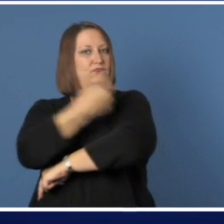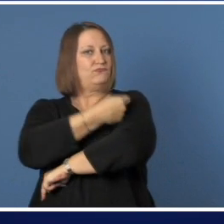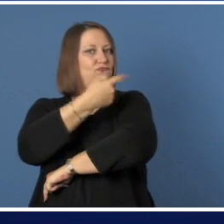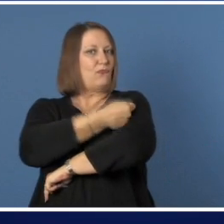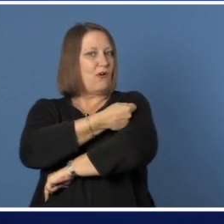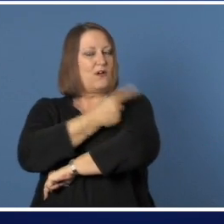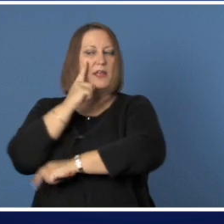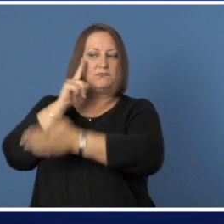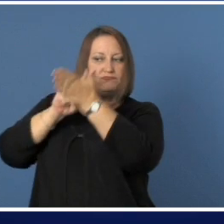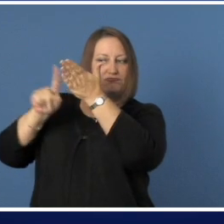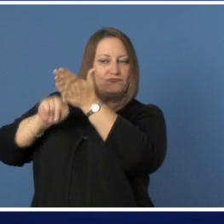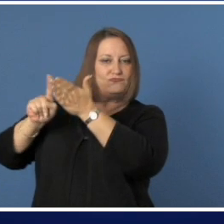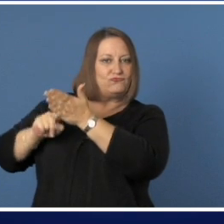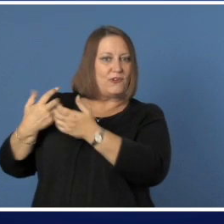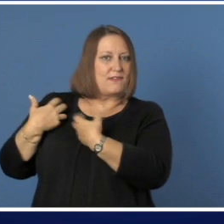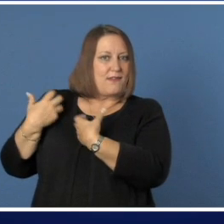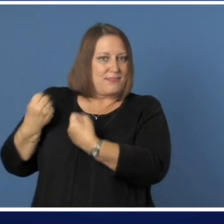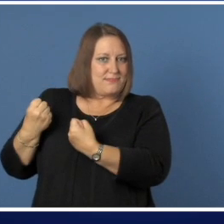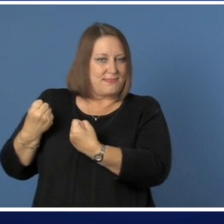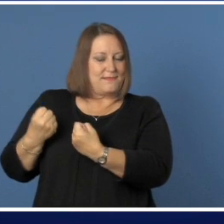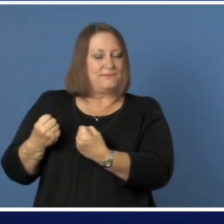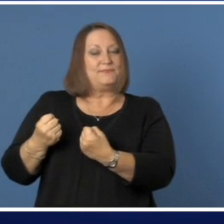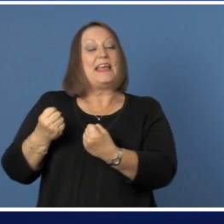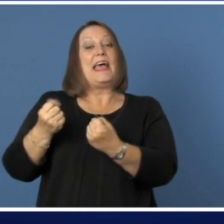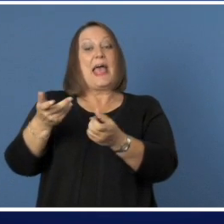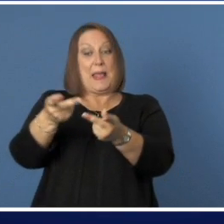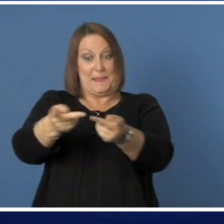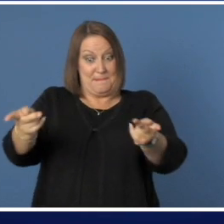Keep your pet's living area clean